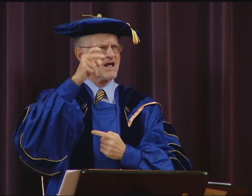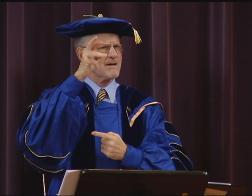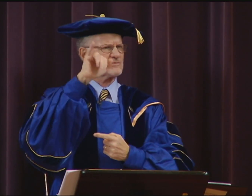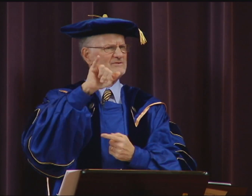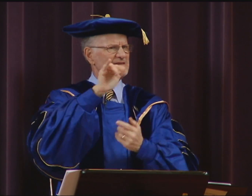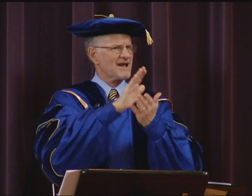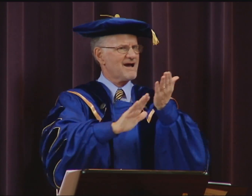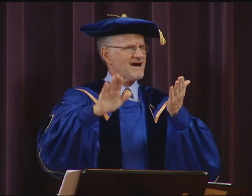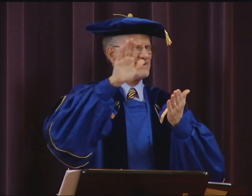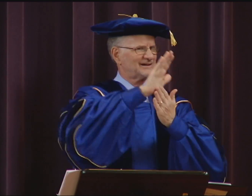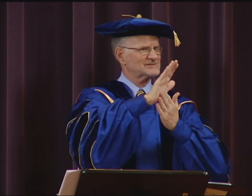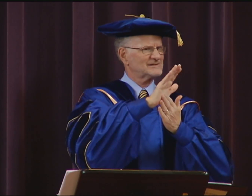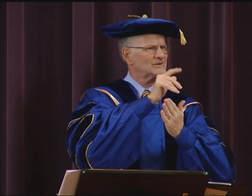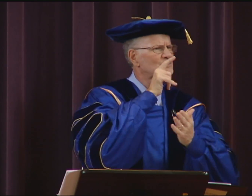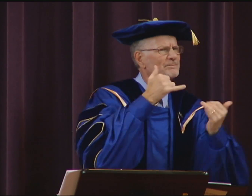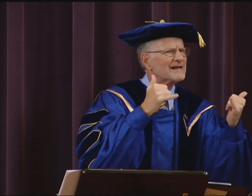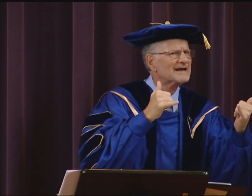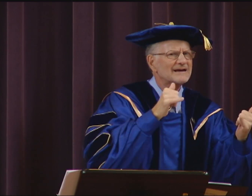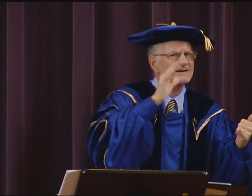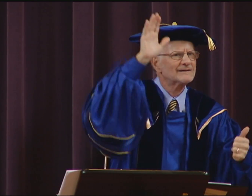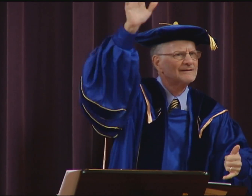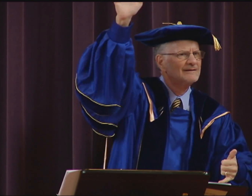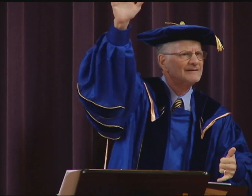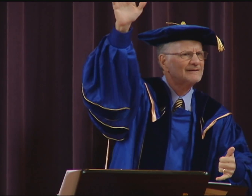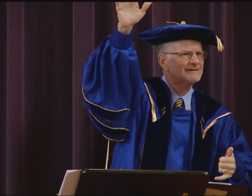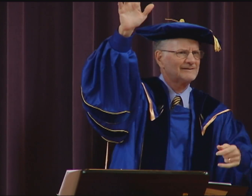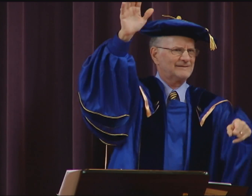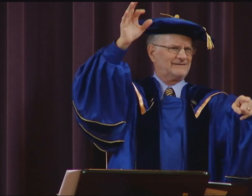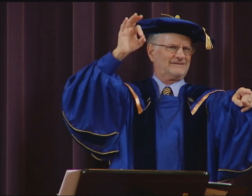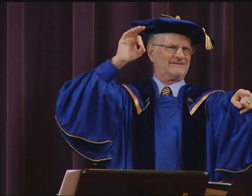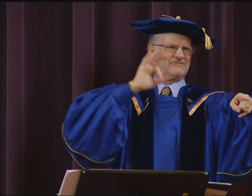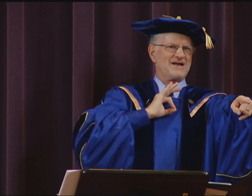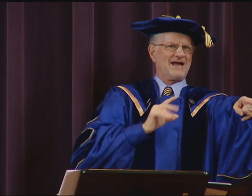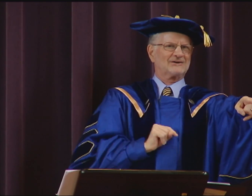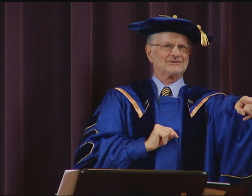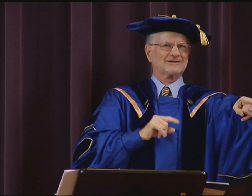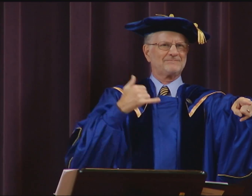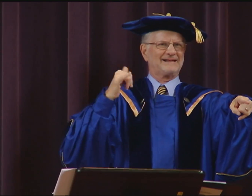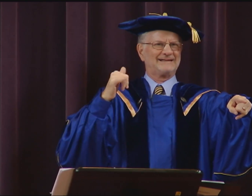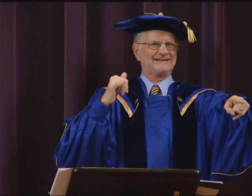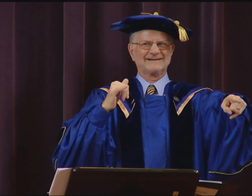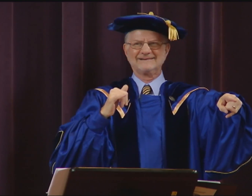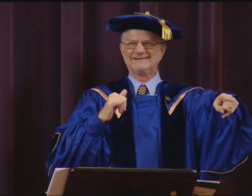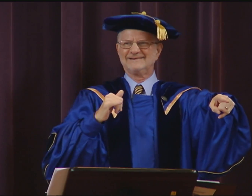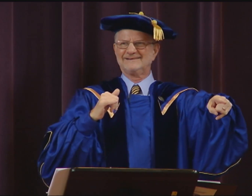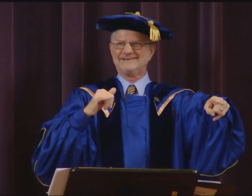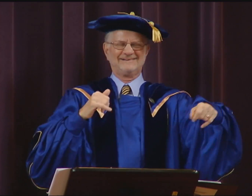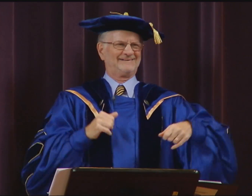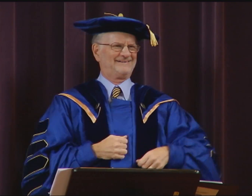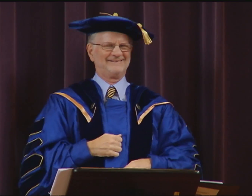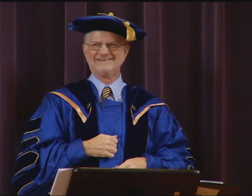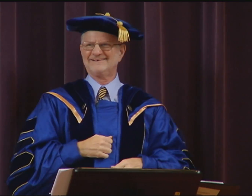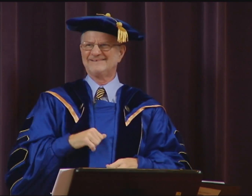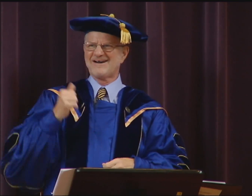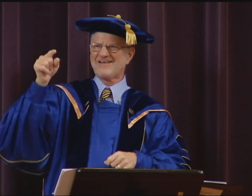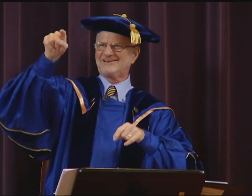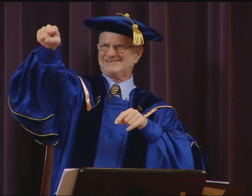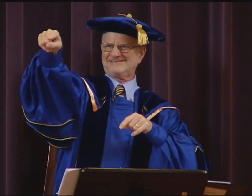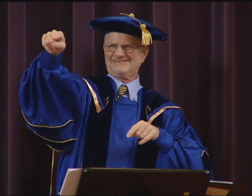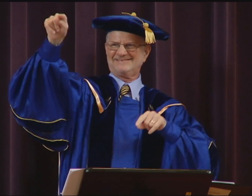13-8, playing against Montgomery College. Who have you played that game? I see Frank. I